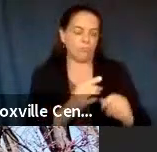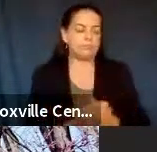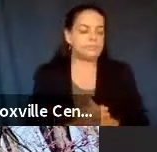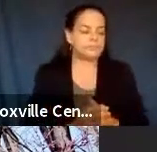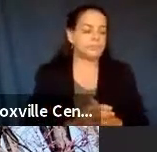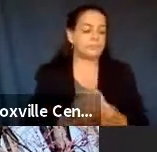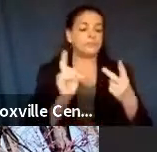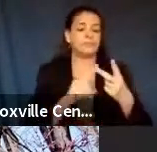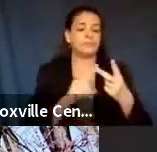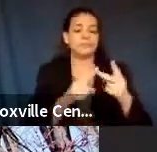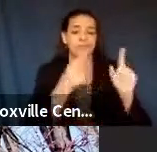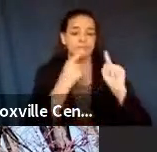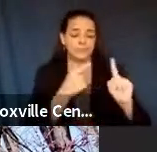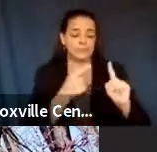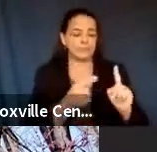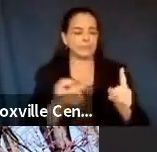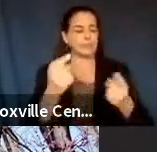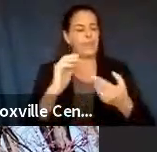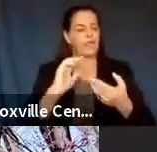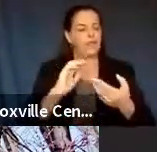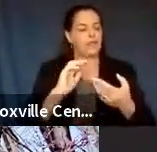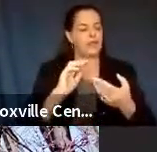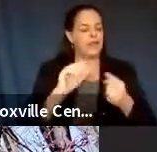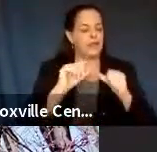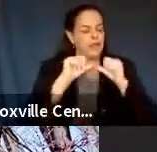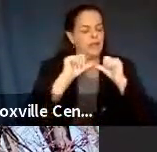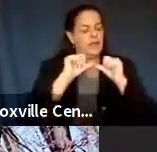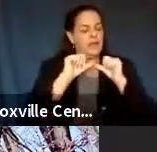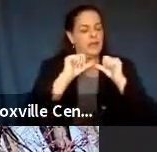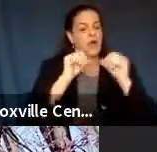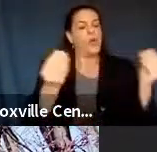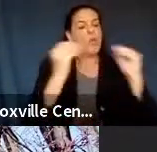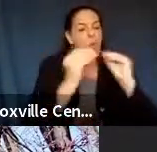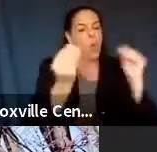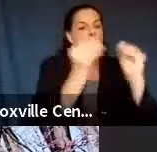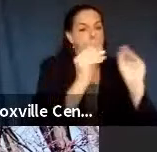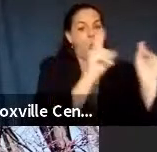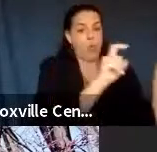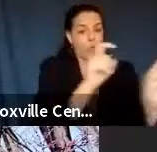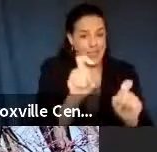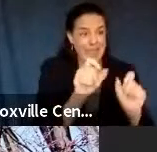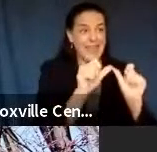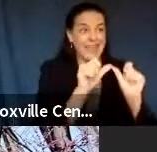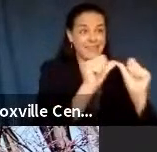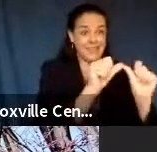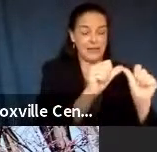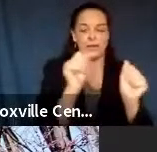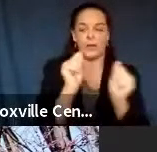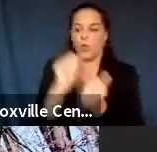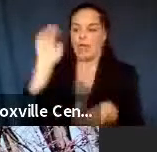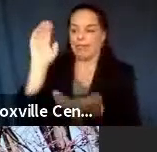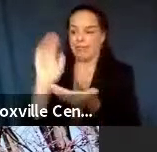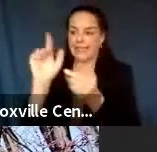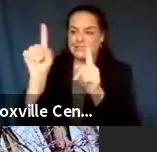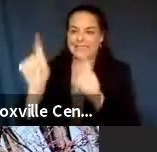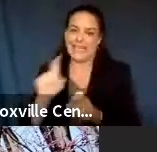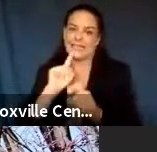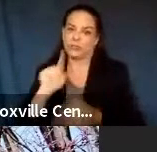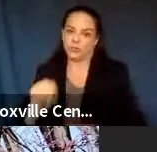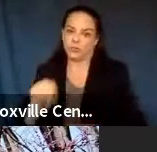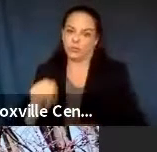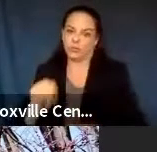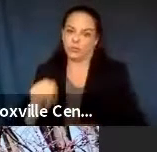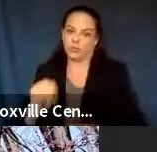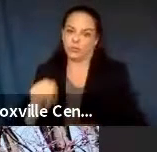Our second benchmark, community-wide sustained and increased diagnostic testing with consistent or decreased test result